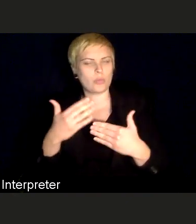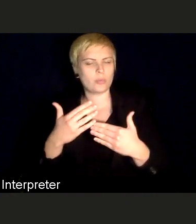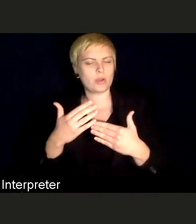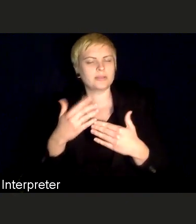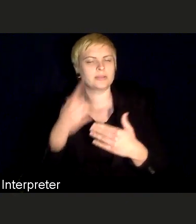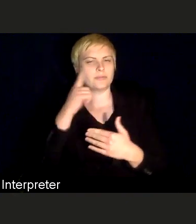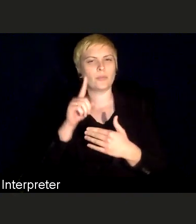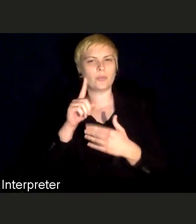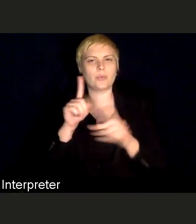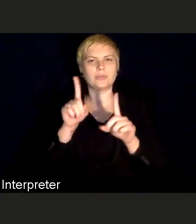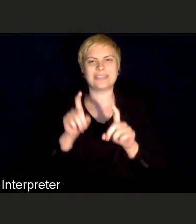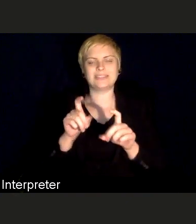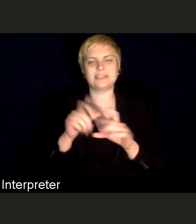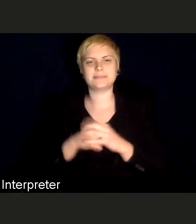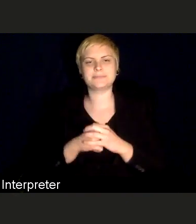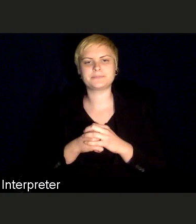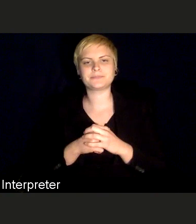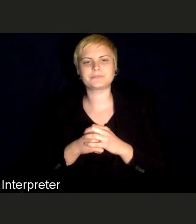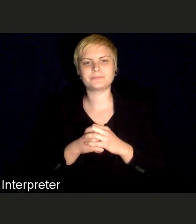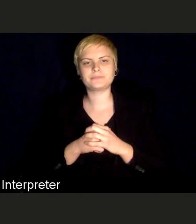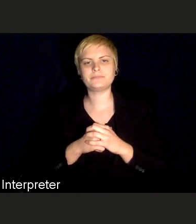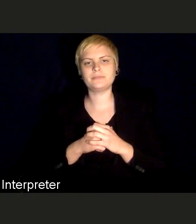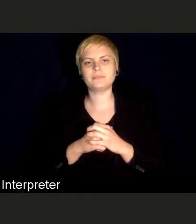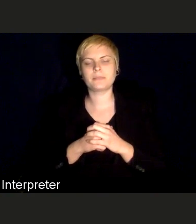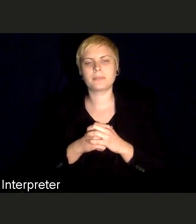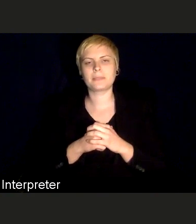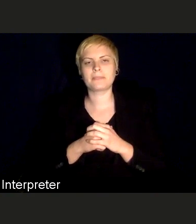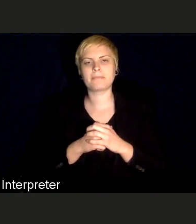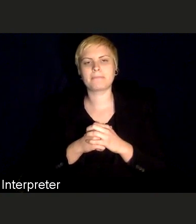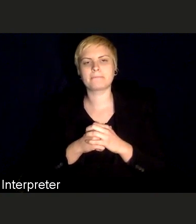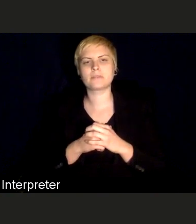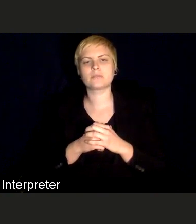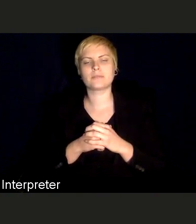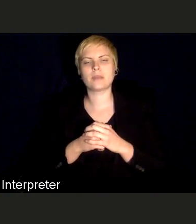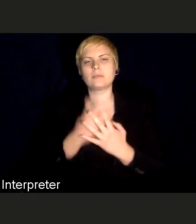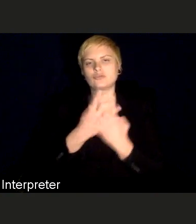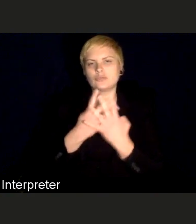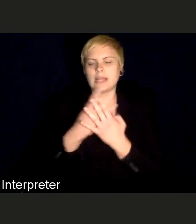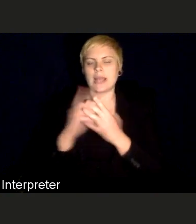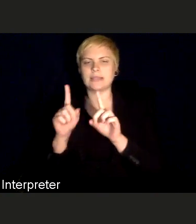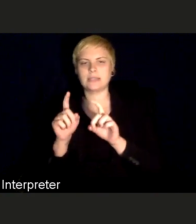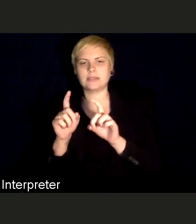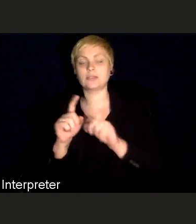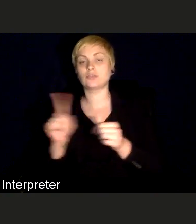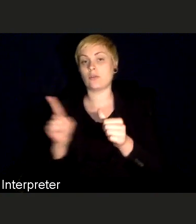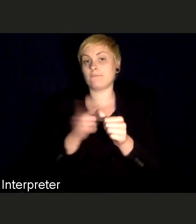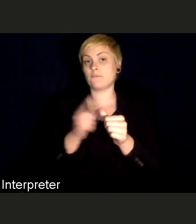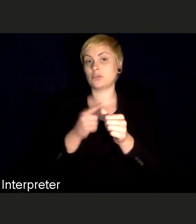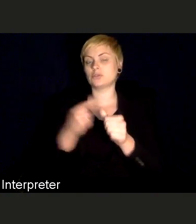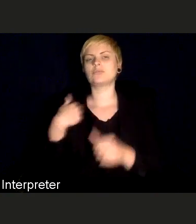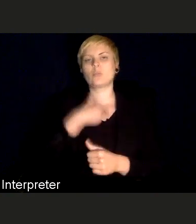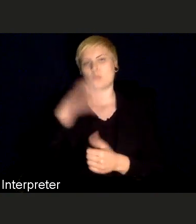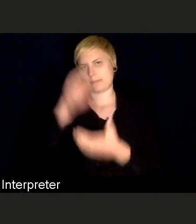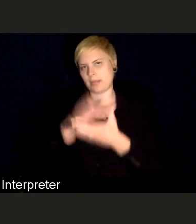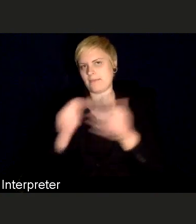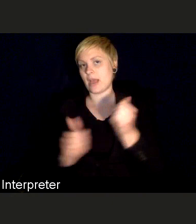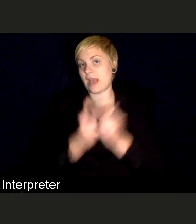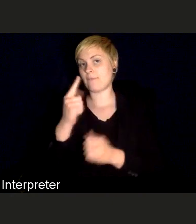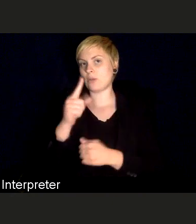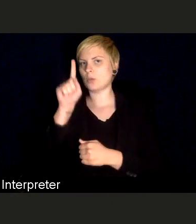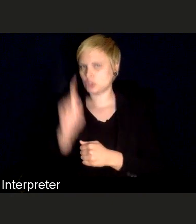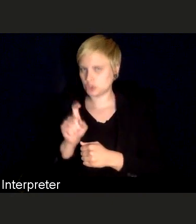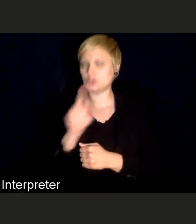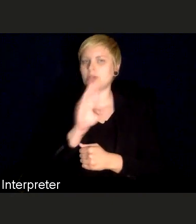is the critical one to move forward with screening and testing. First and foremost, we believe that everyone should be